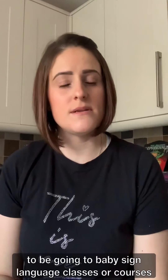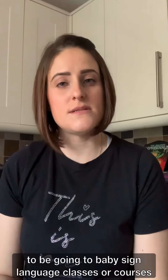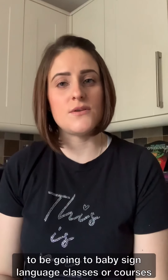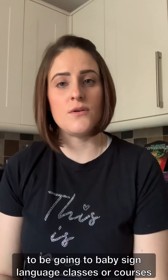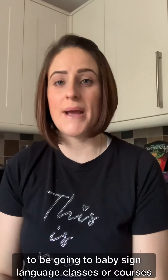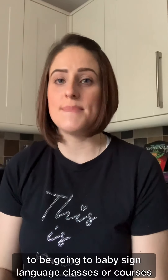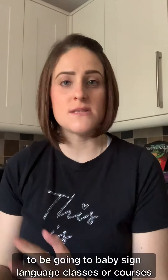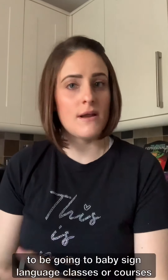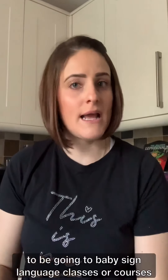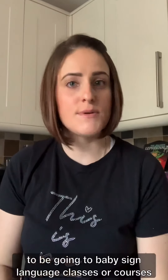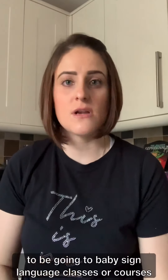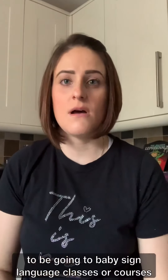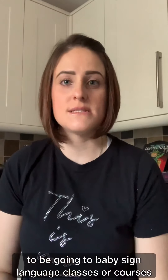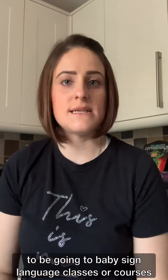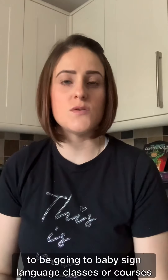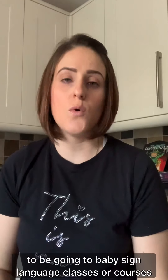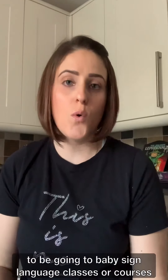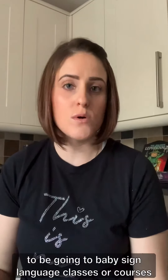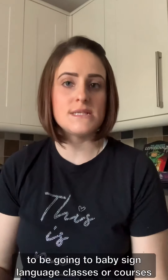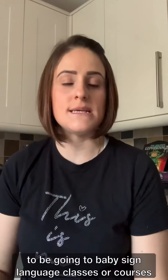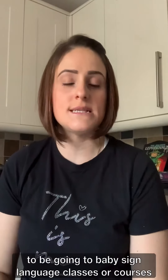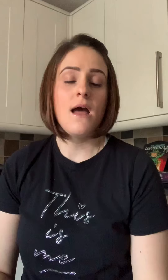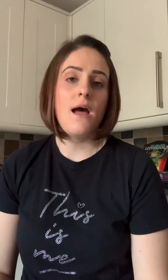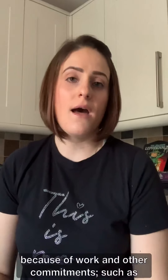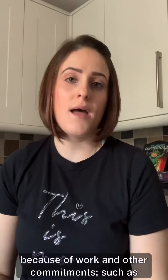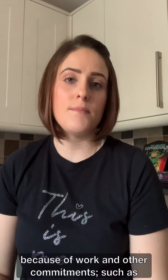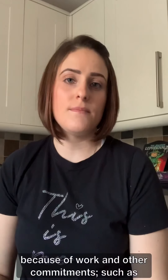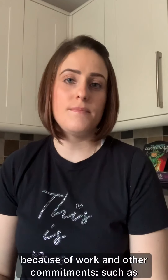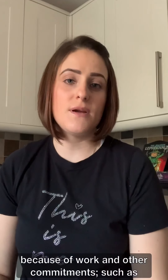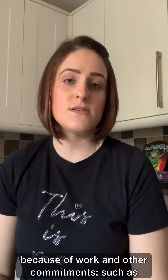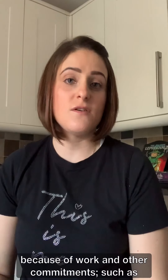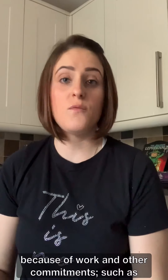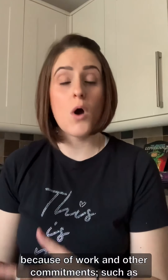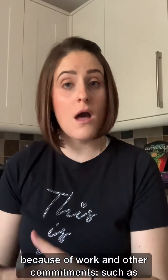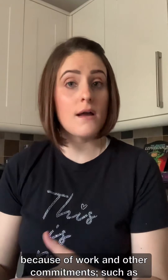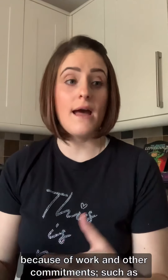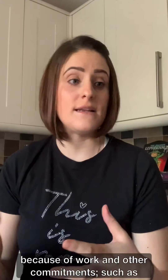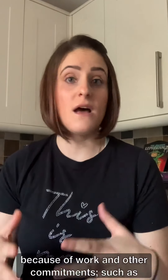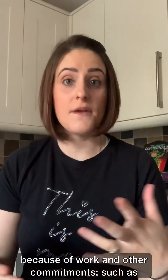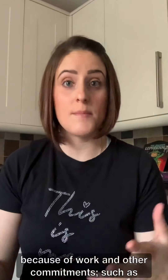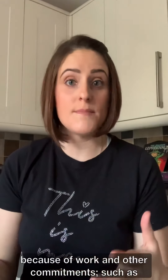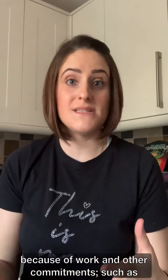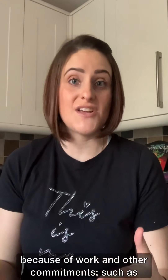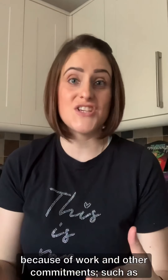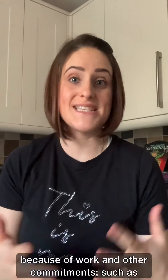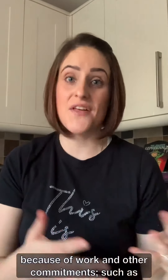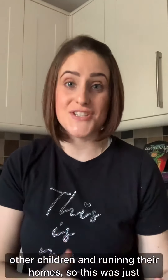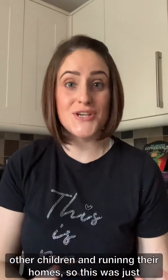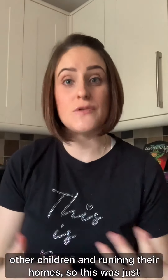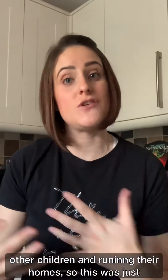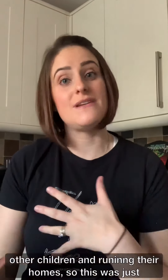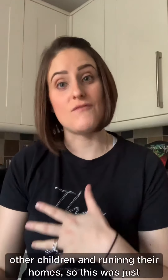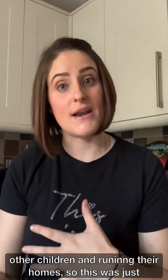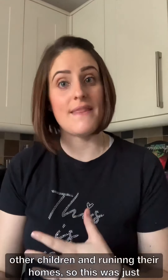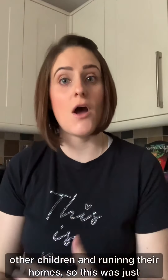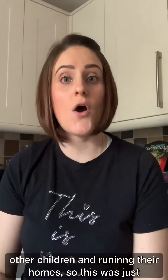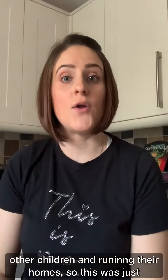to baby sign language classes or courses um because of work and other commitments such as other children and running their home